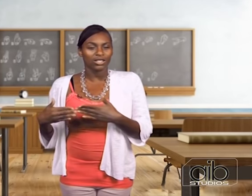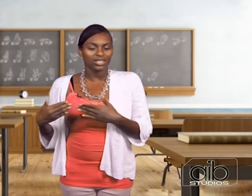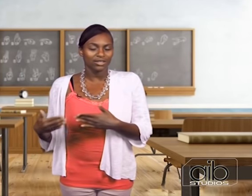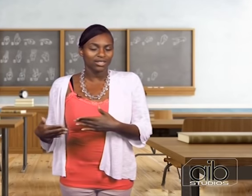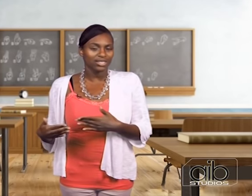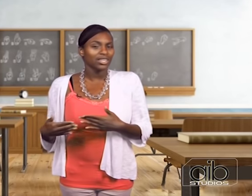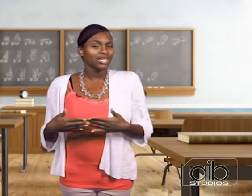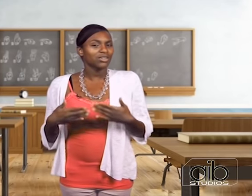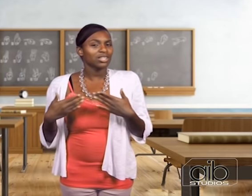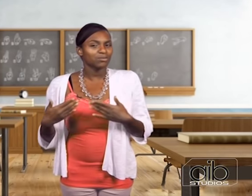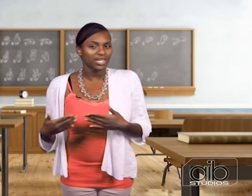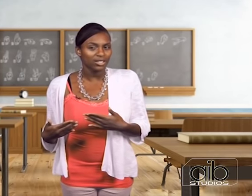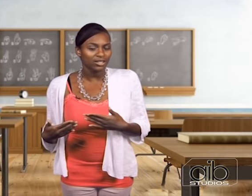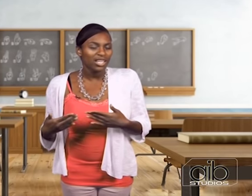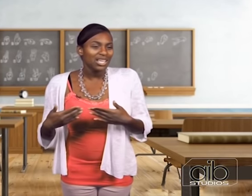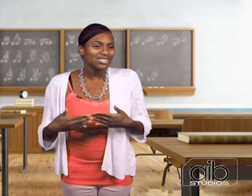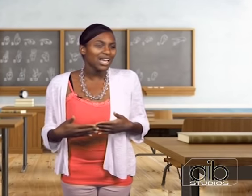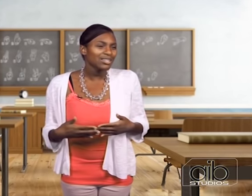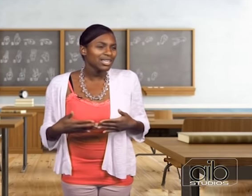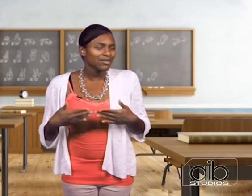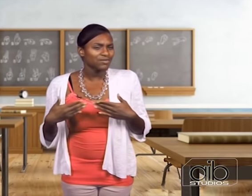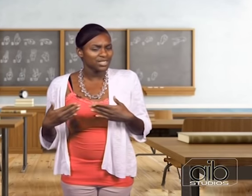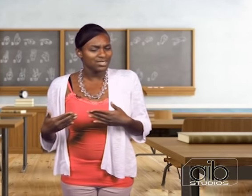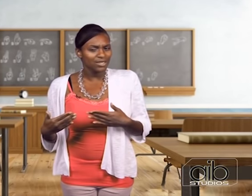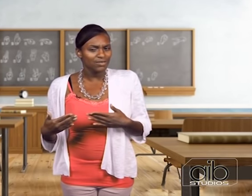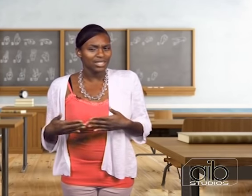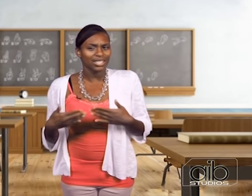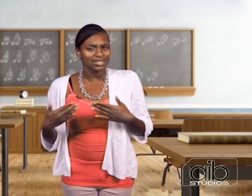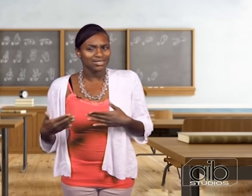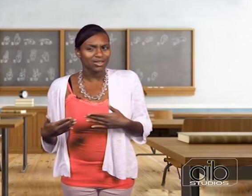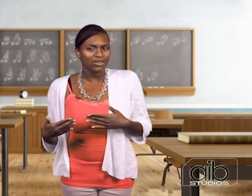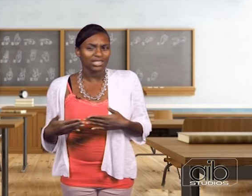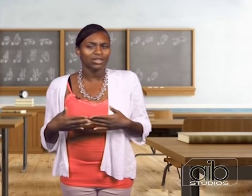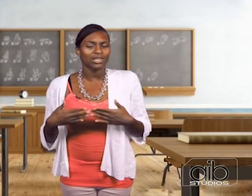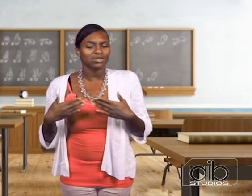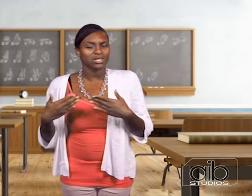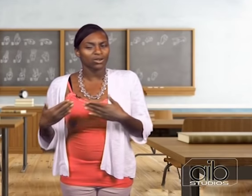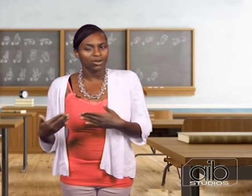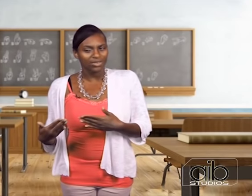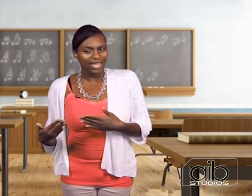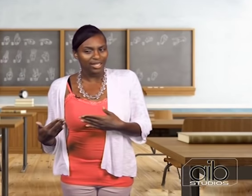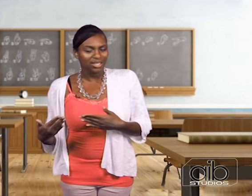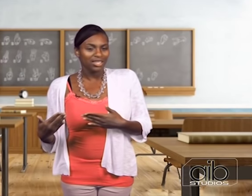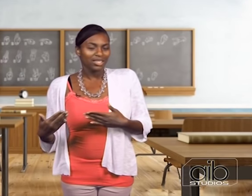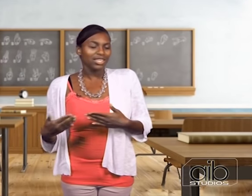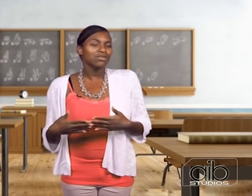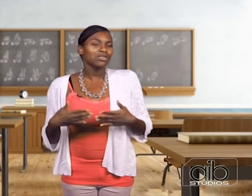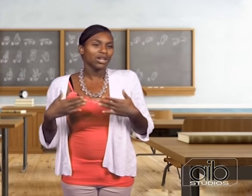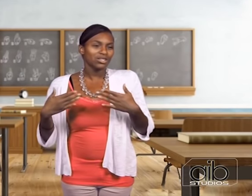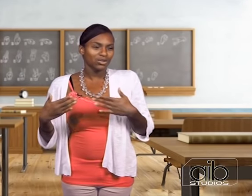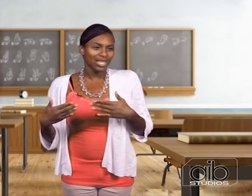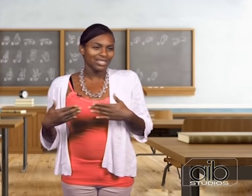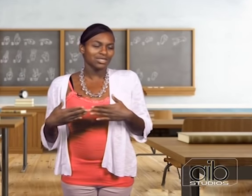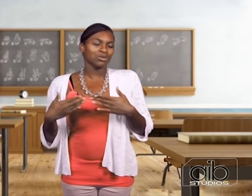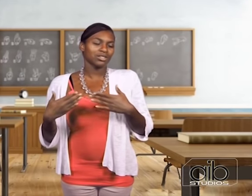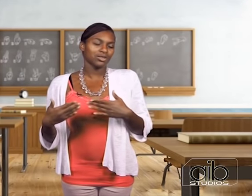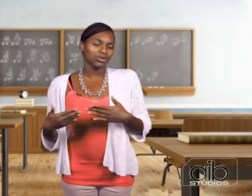of hearing impaired, is kind of like offensive and an insult, and they don't like to be called that, even though I know that is the